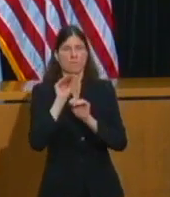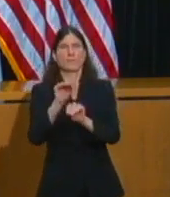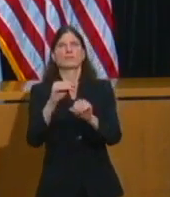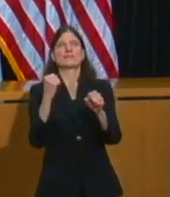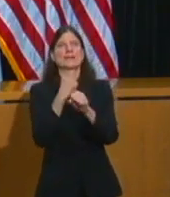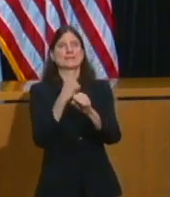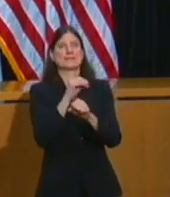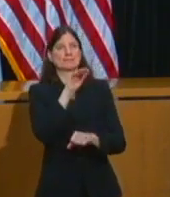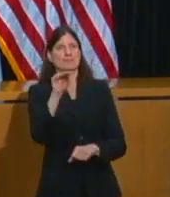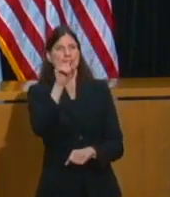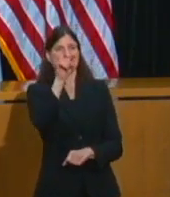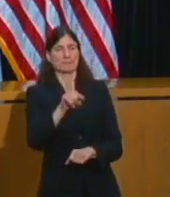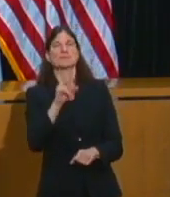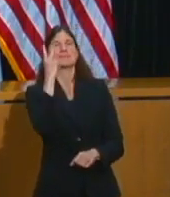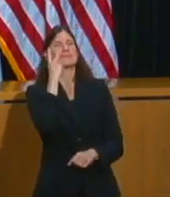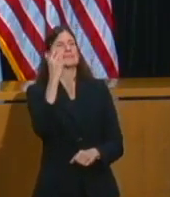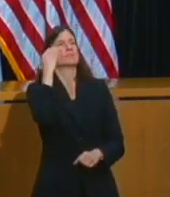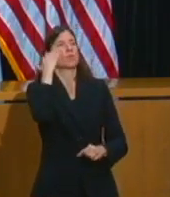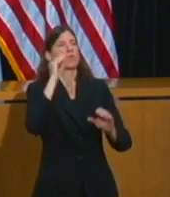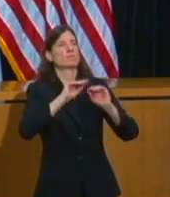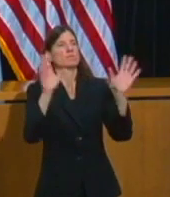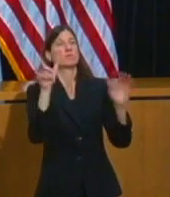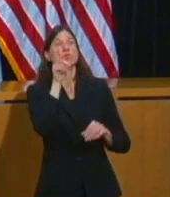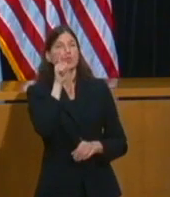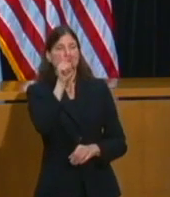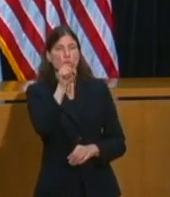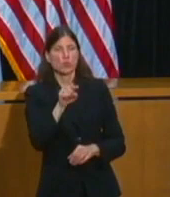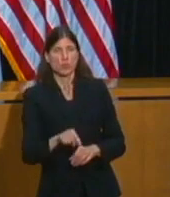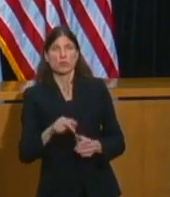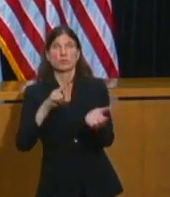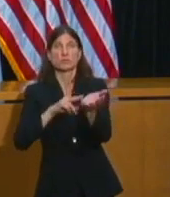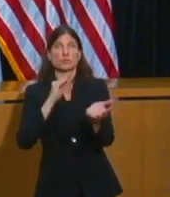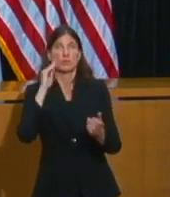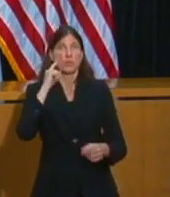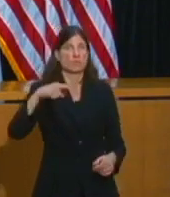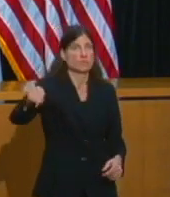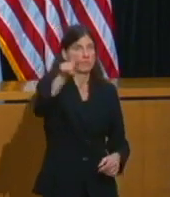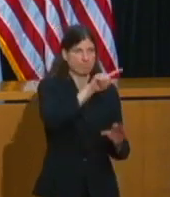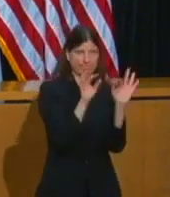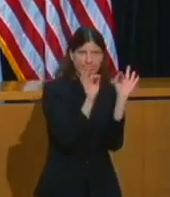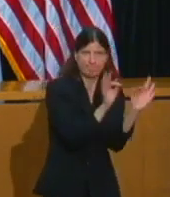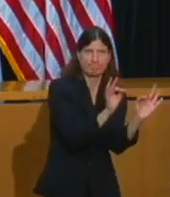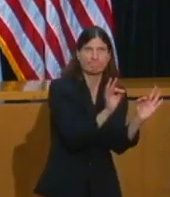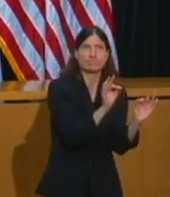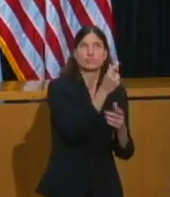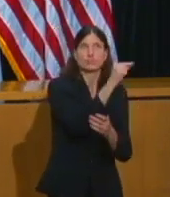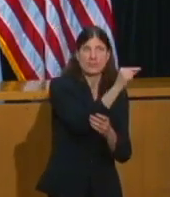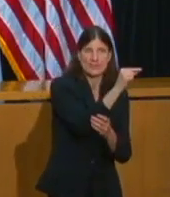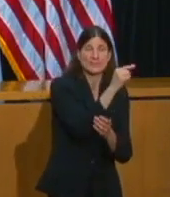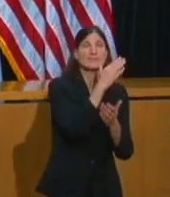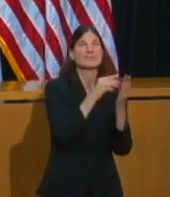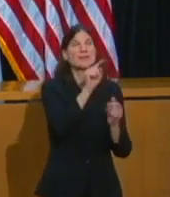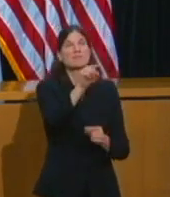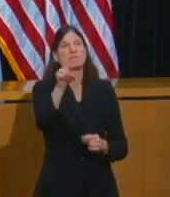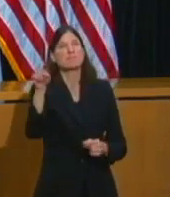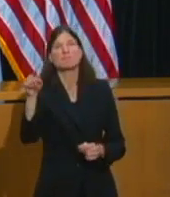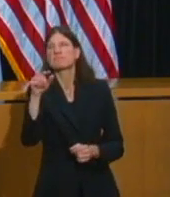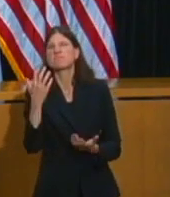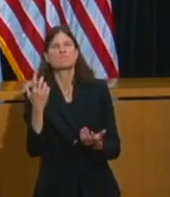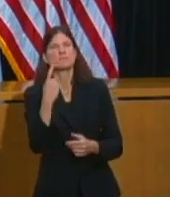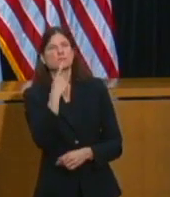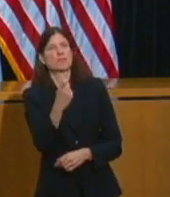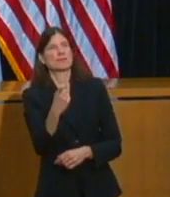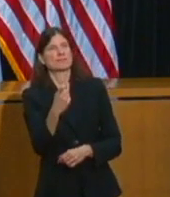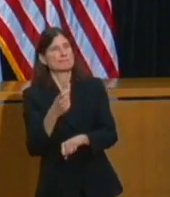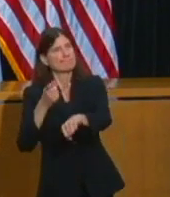actually a very clear protocols about how you put on gowns, how you put on face coverings, masks, and the like, how you take them